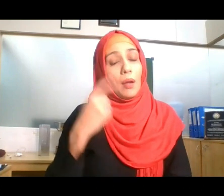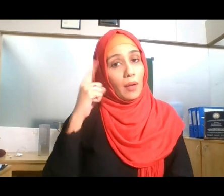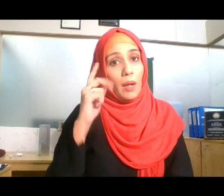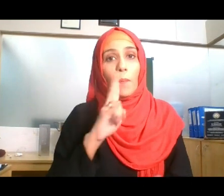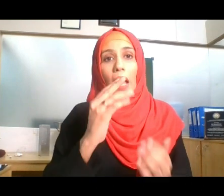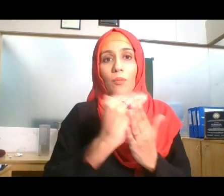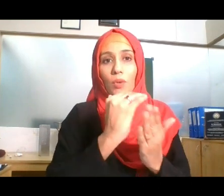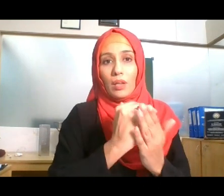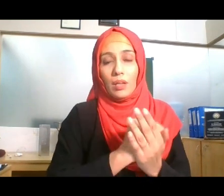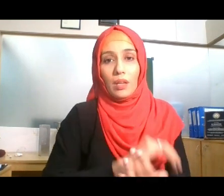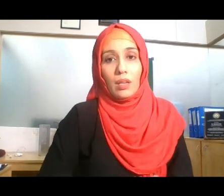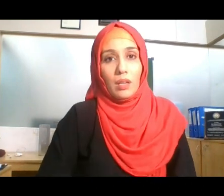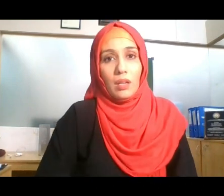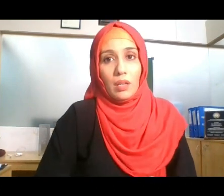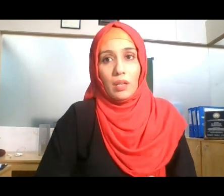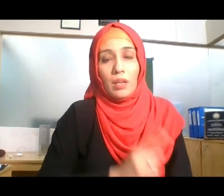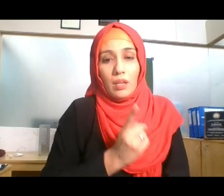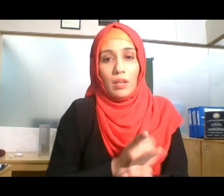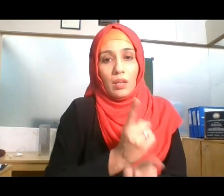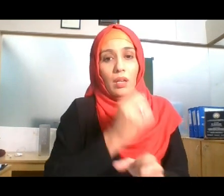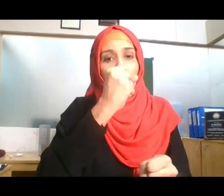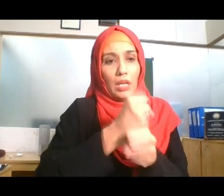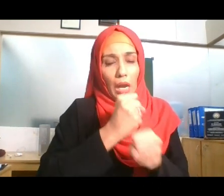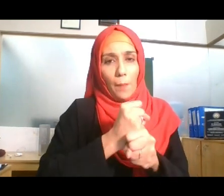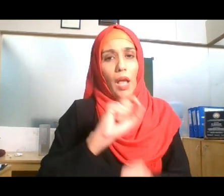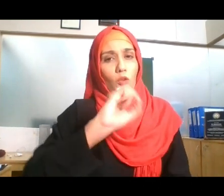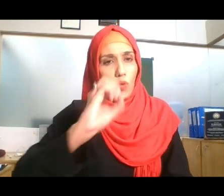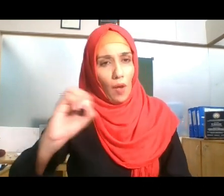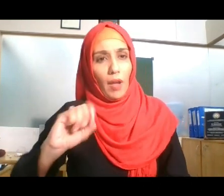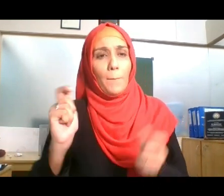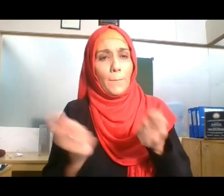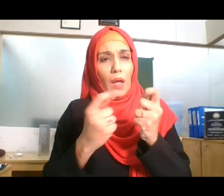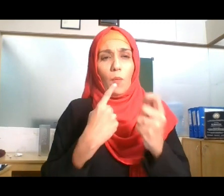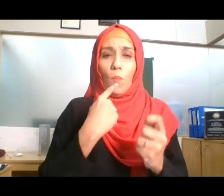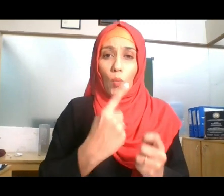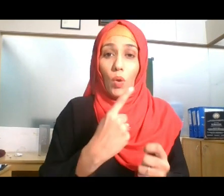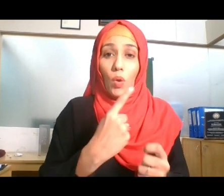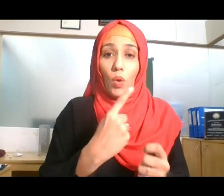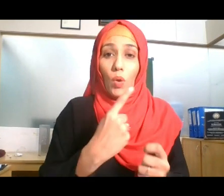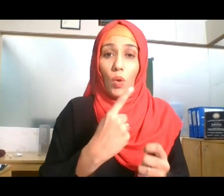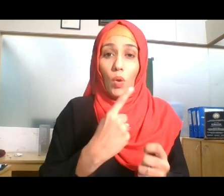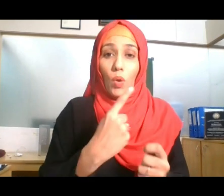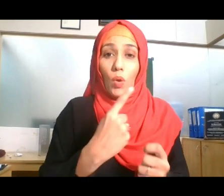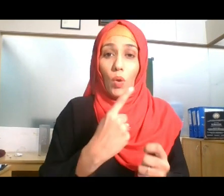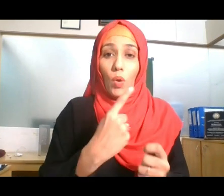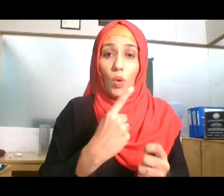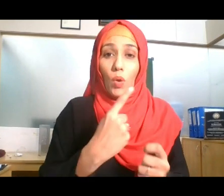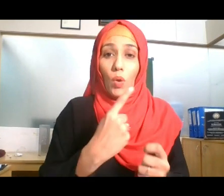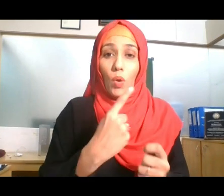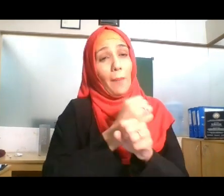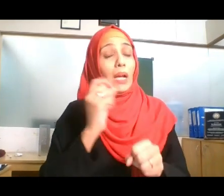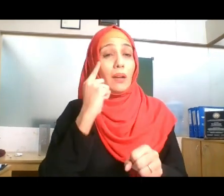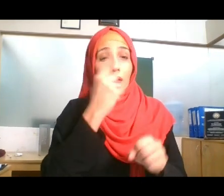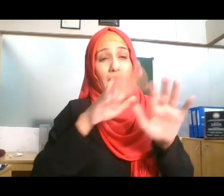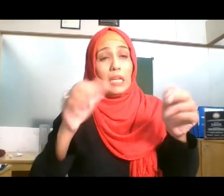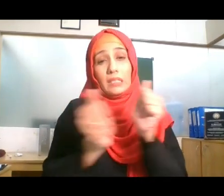we trained the government officials and developers to how to make the websites accessible. So we are hoping